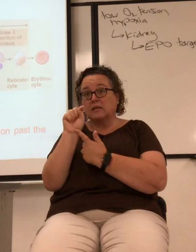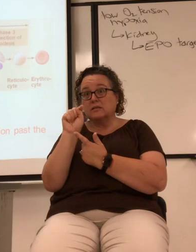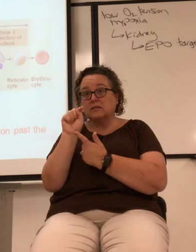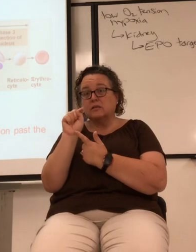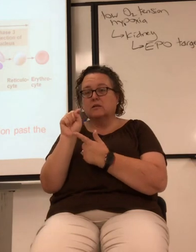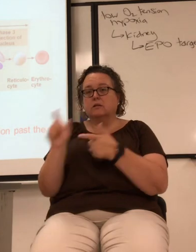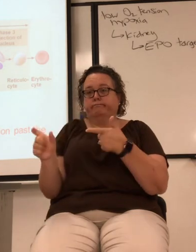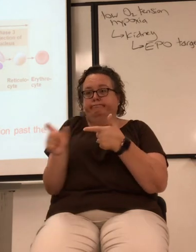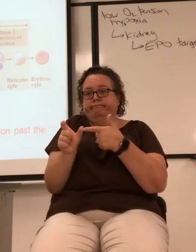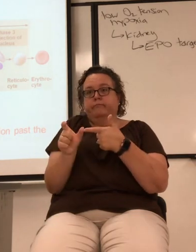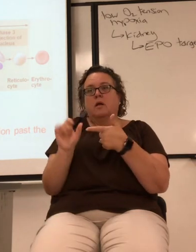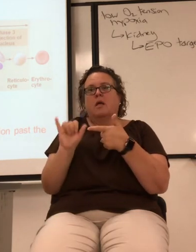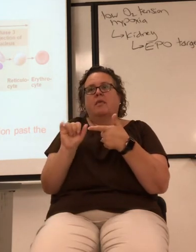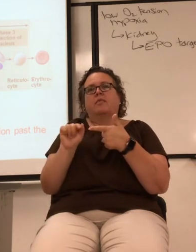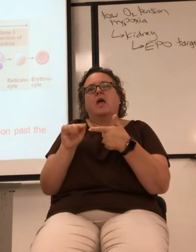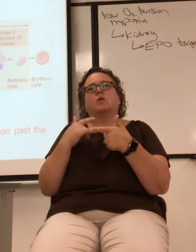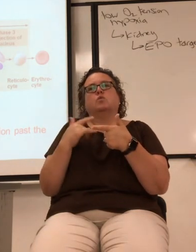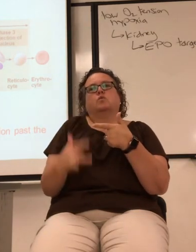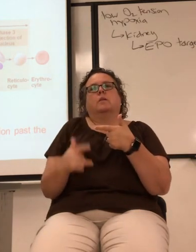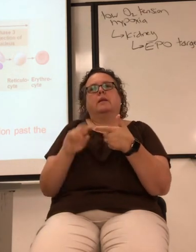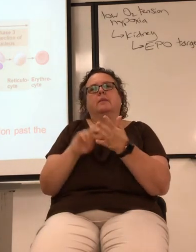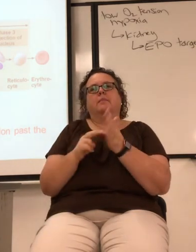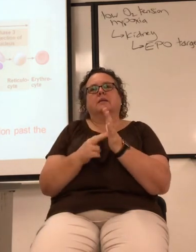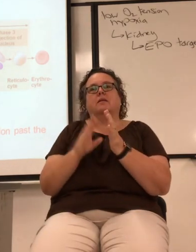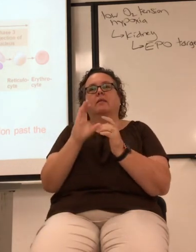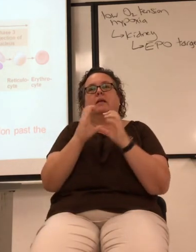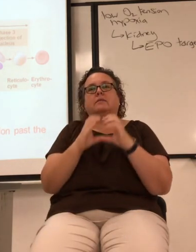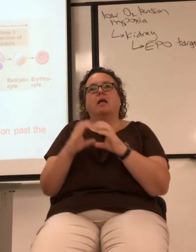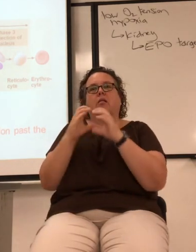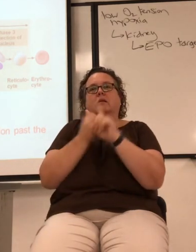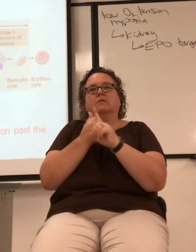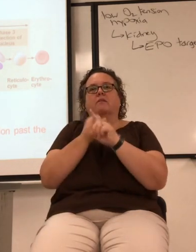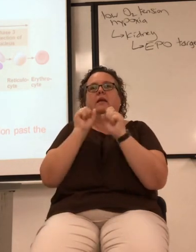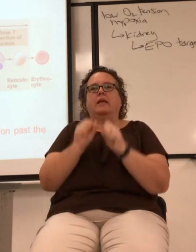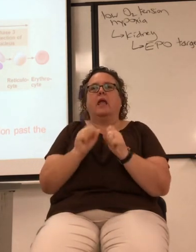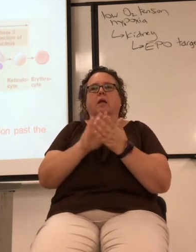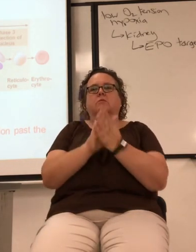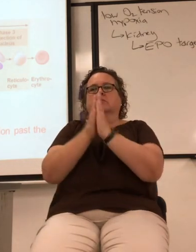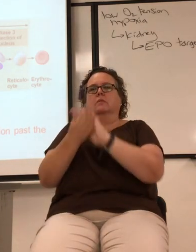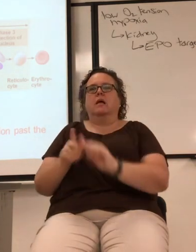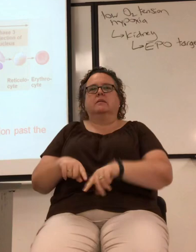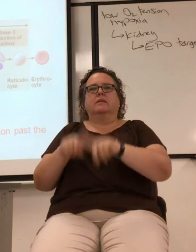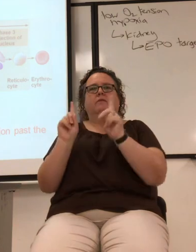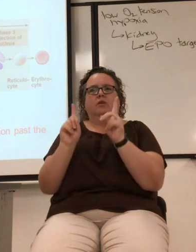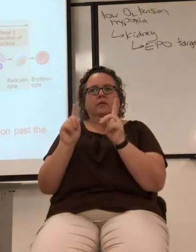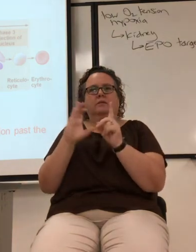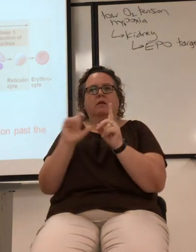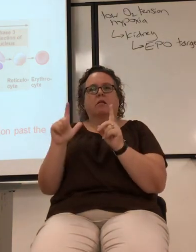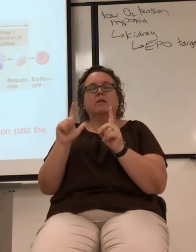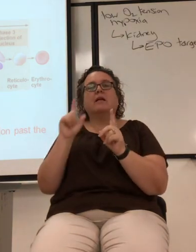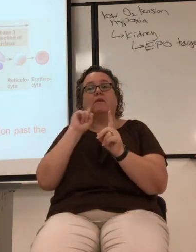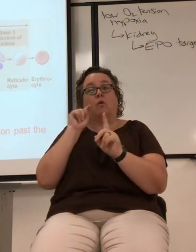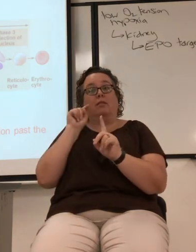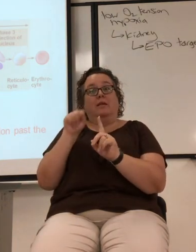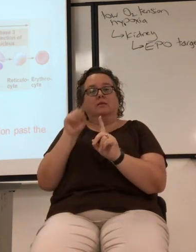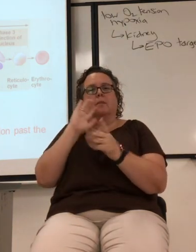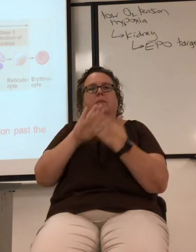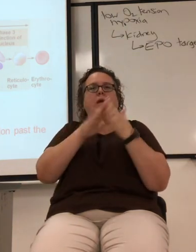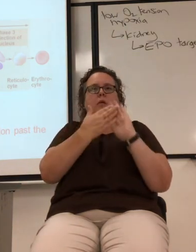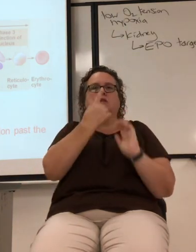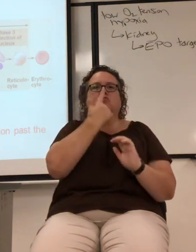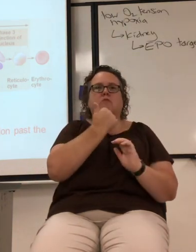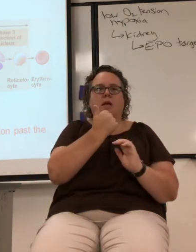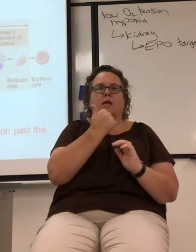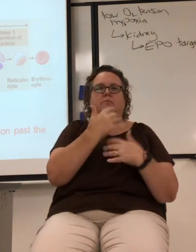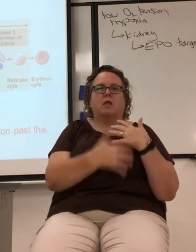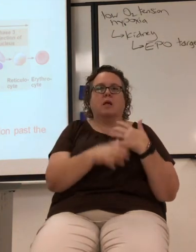means the cell could differentiate into another cell. In this case, it'll become the red blood cell. Now, when